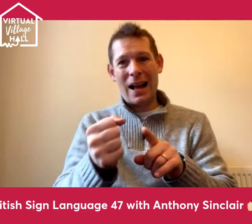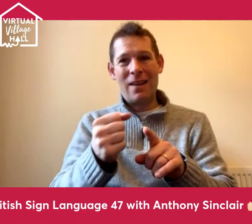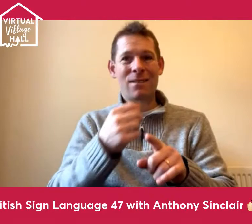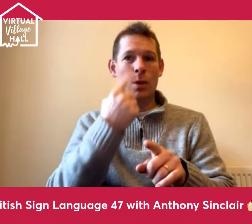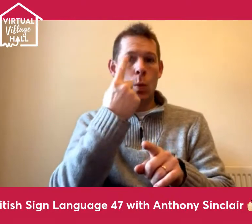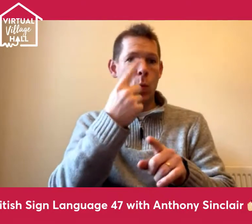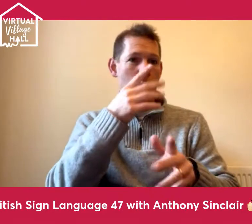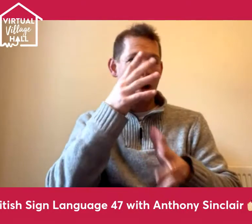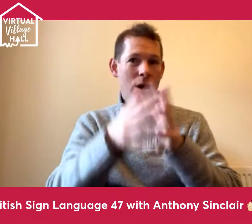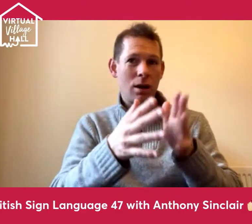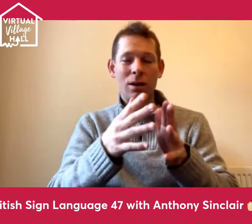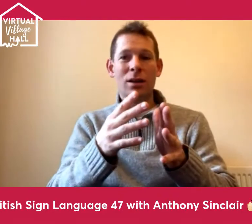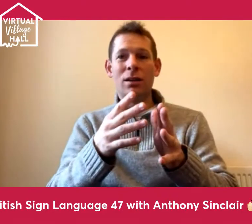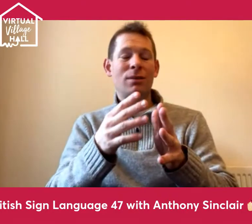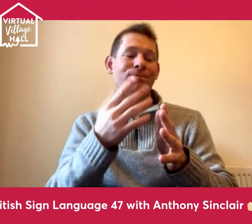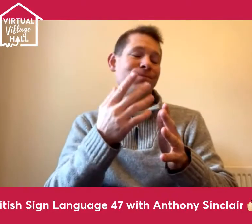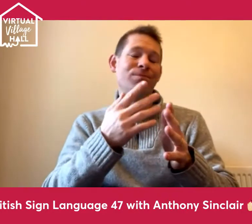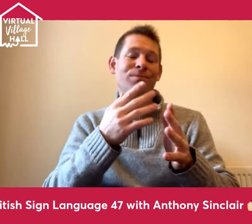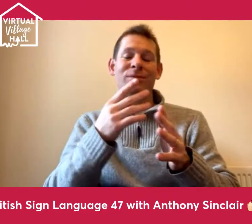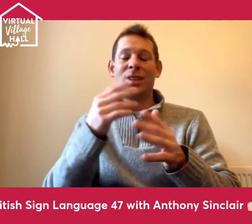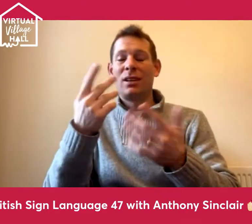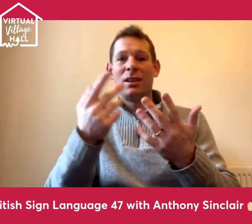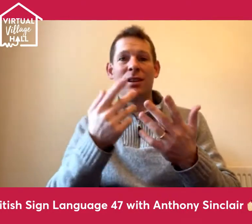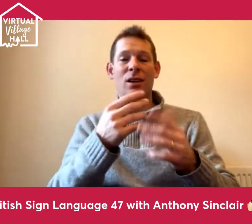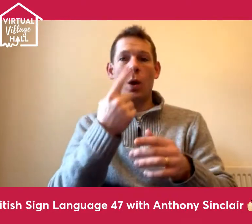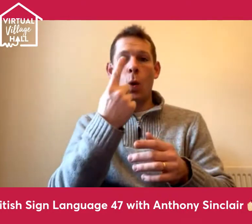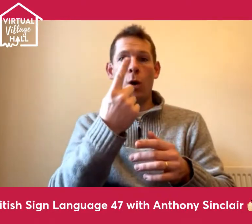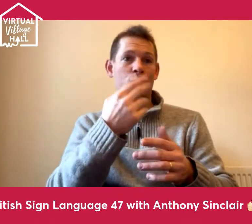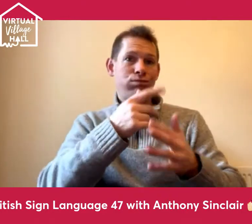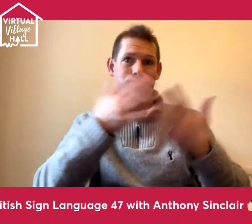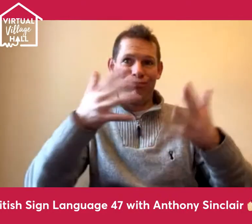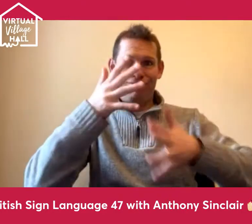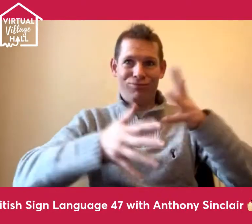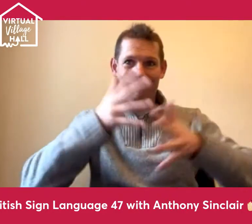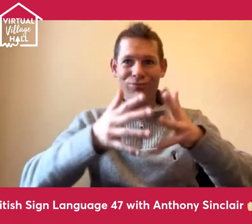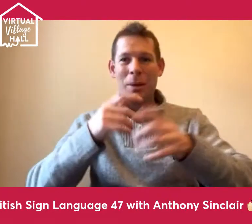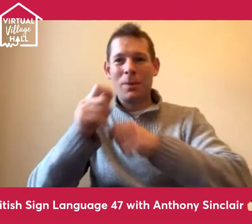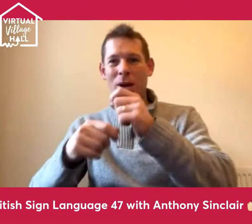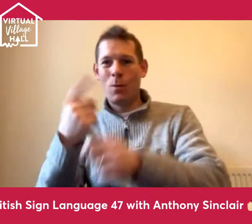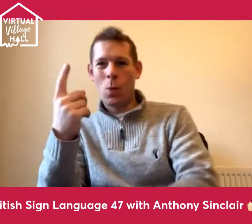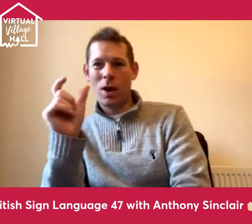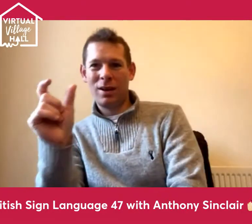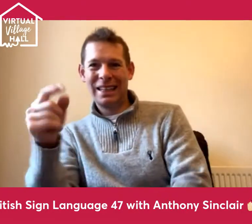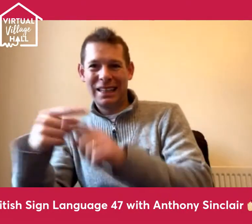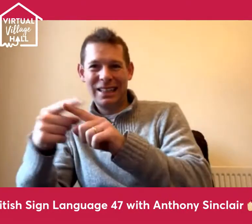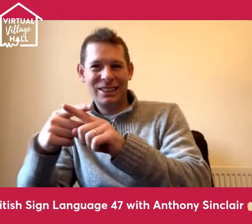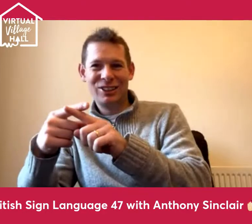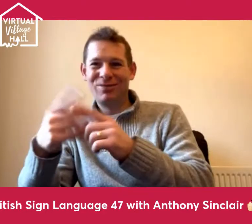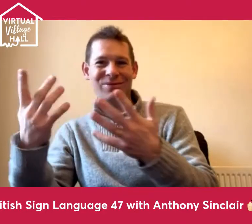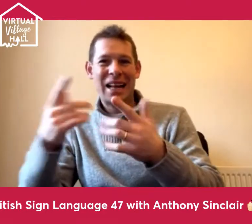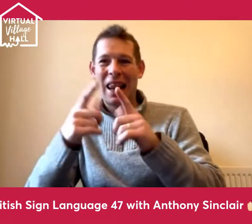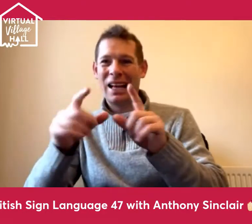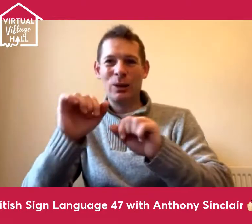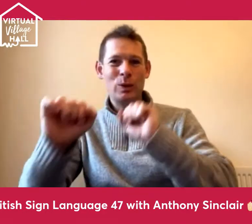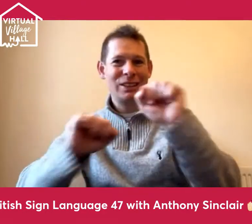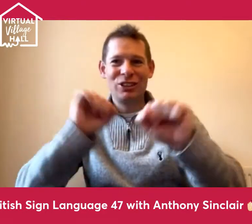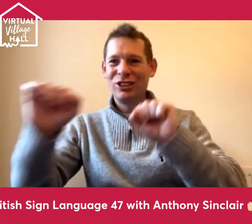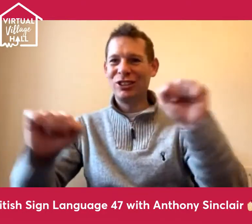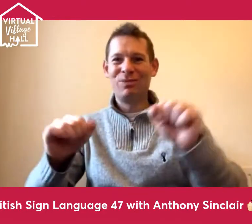one sign. For example, you might have lots of words that you can